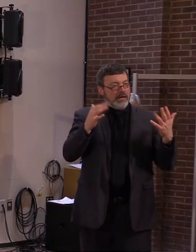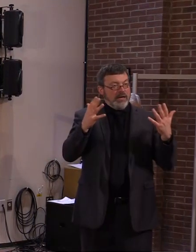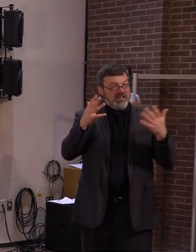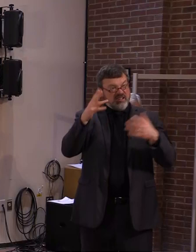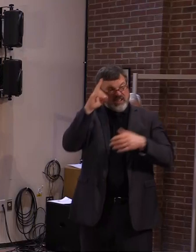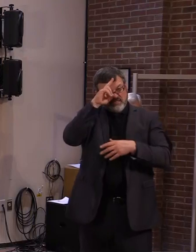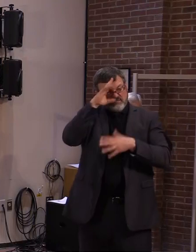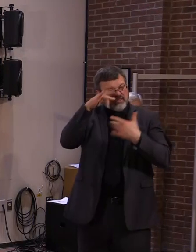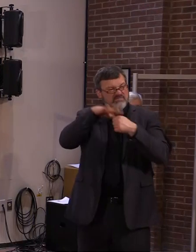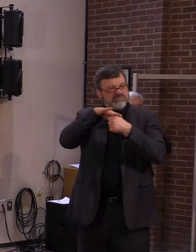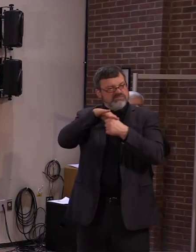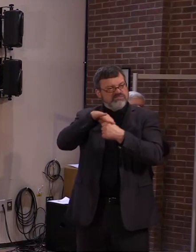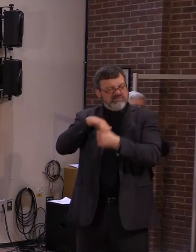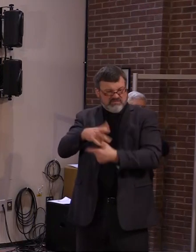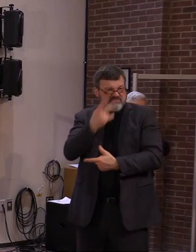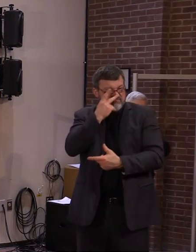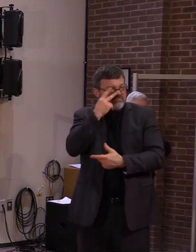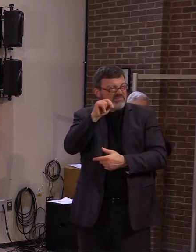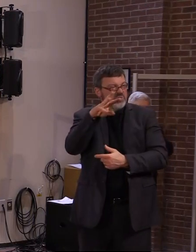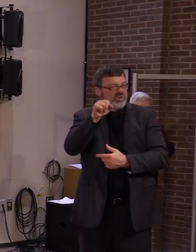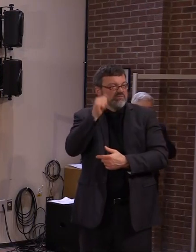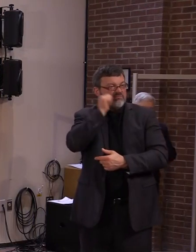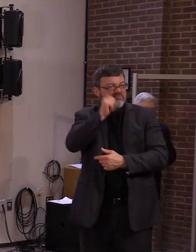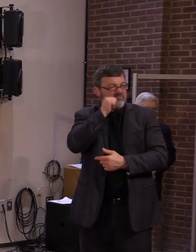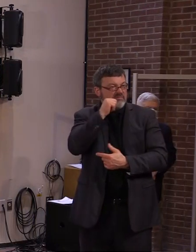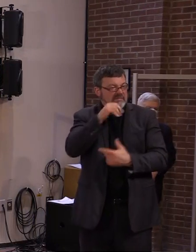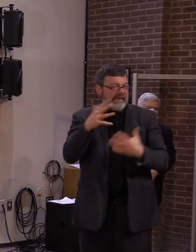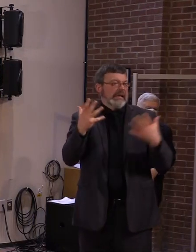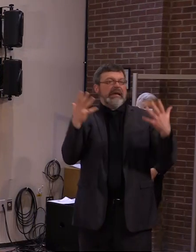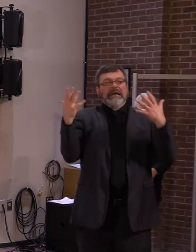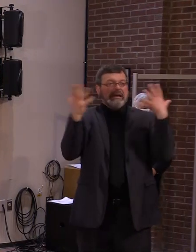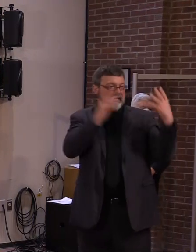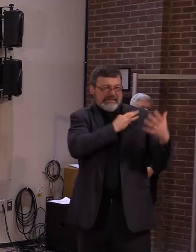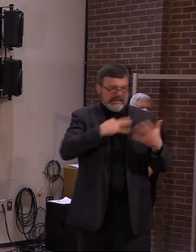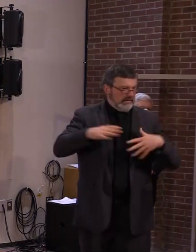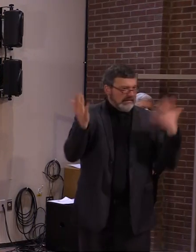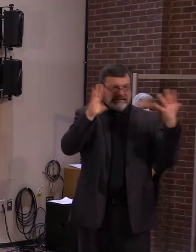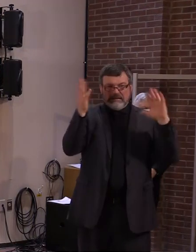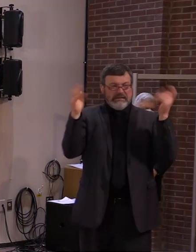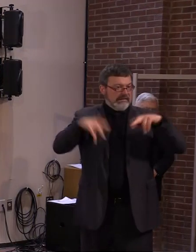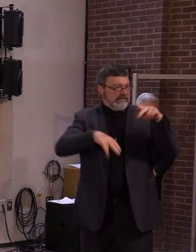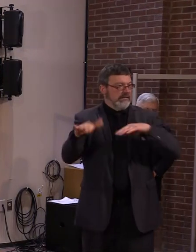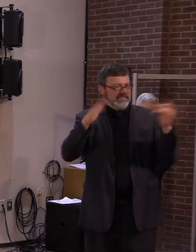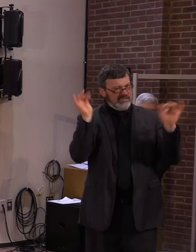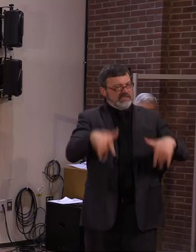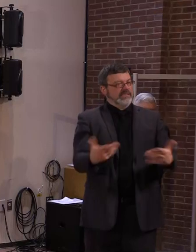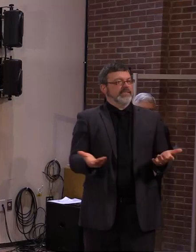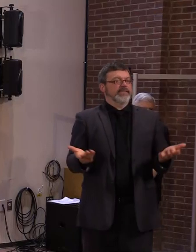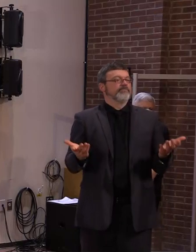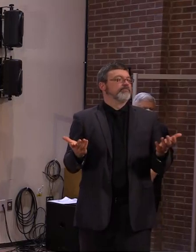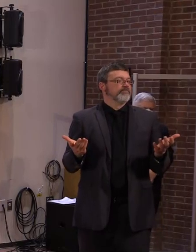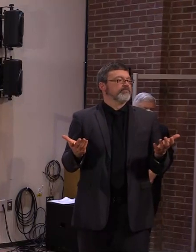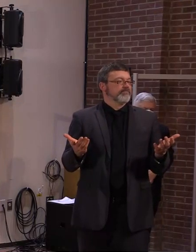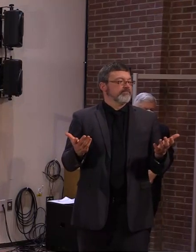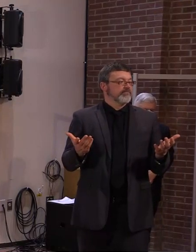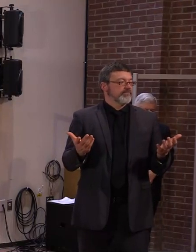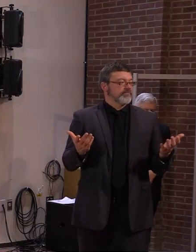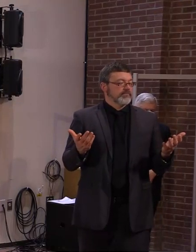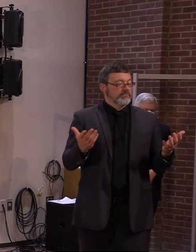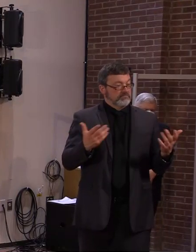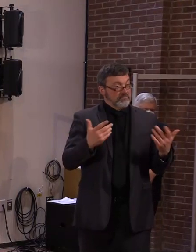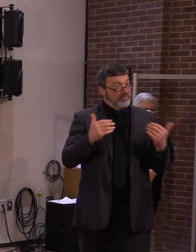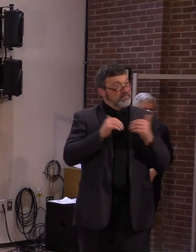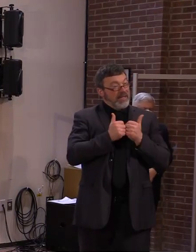preventing those cases is still so important for all of us. Now, most of us have a vulnerable person in